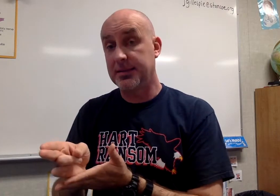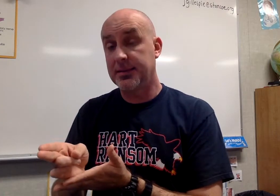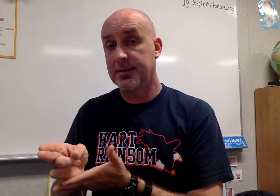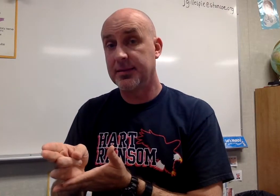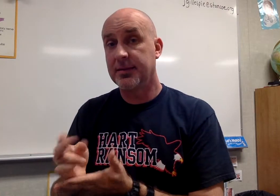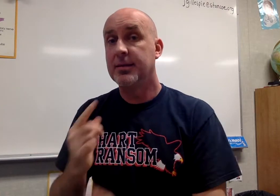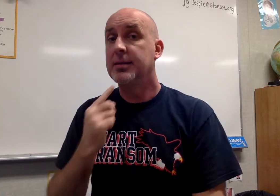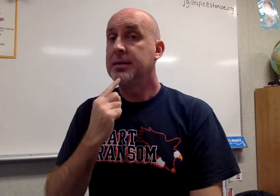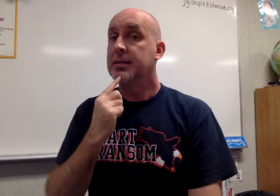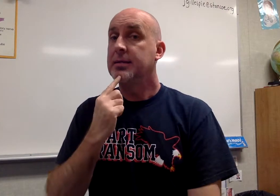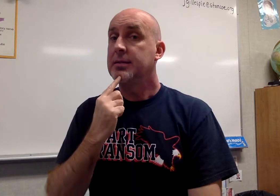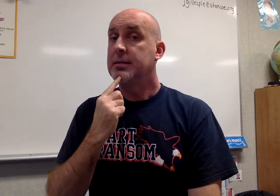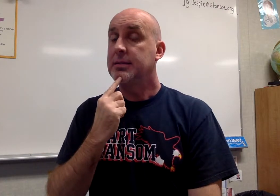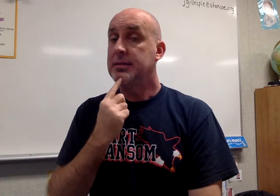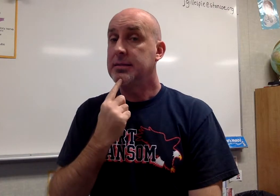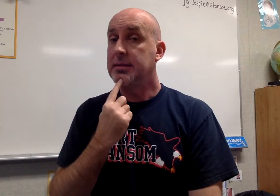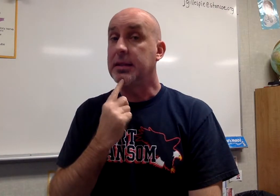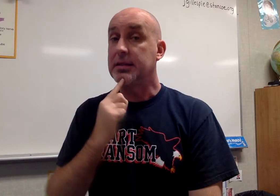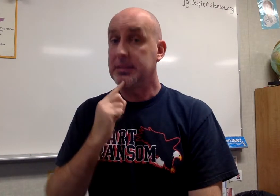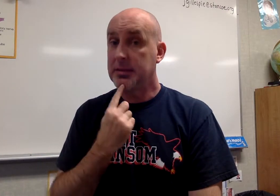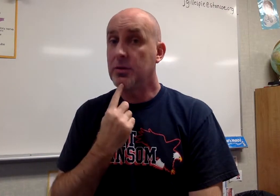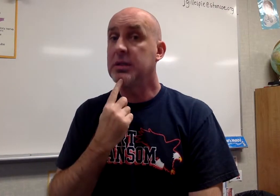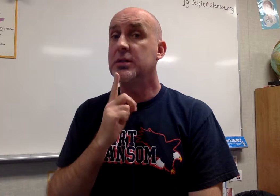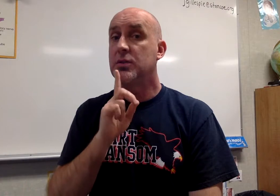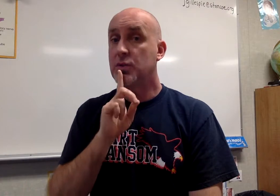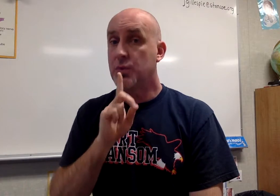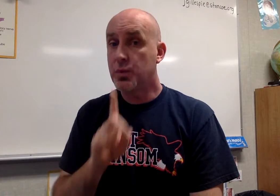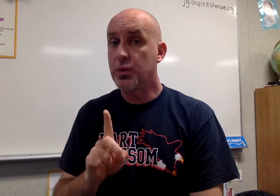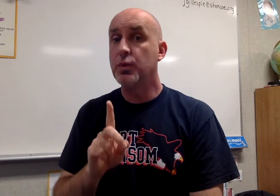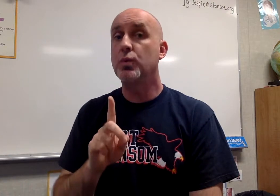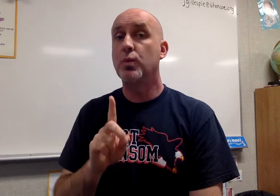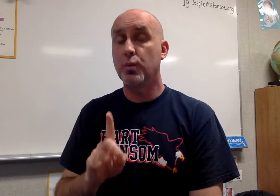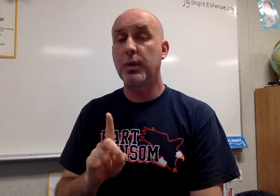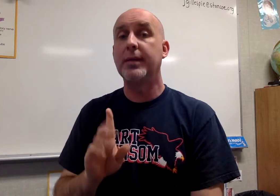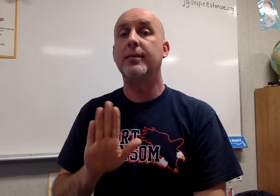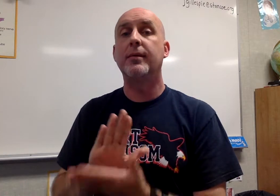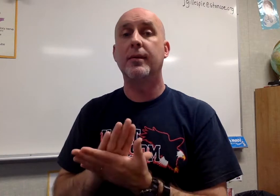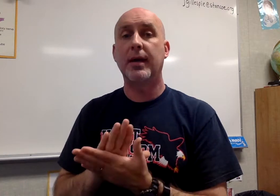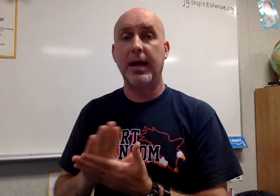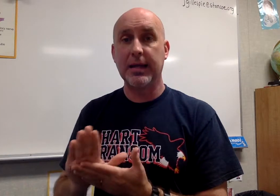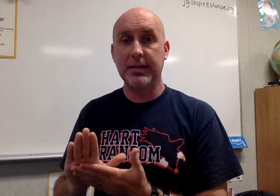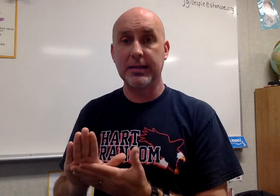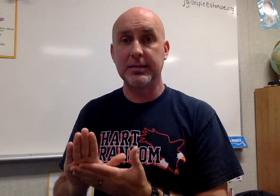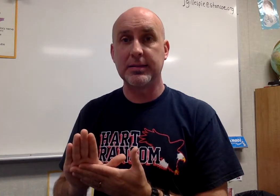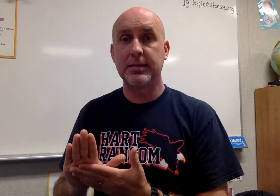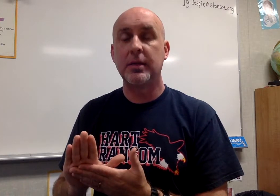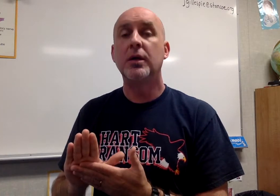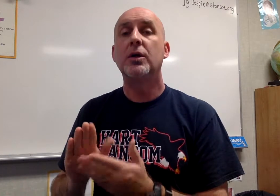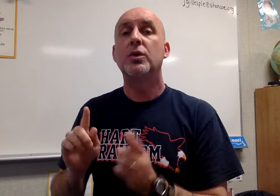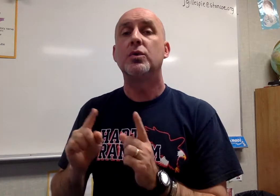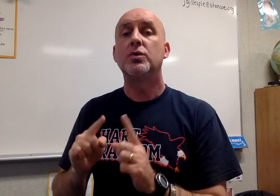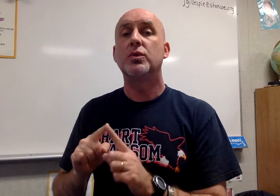honest, like serious, true, real kindness